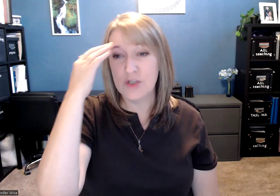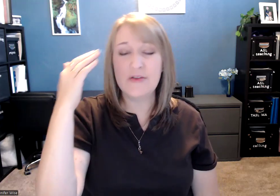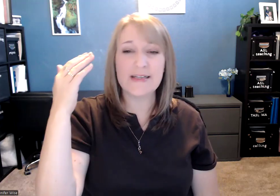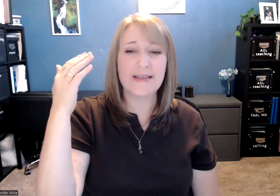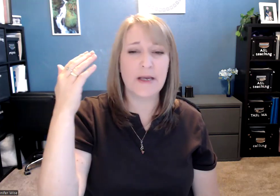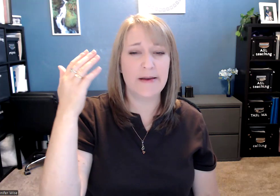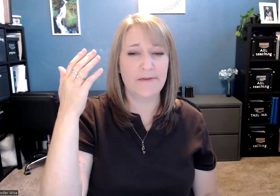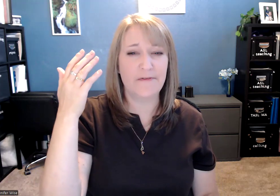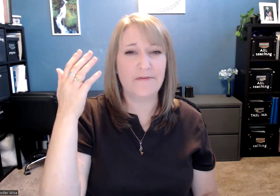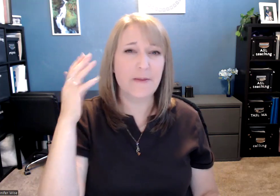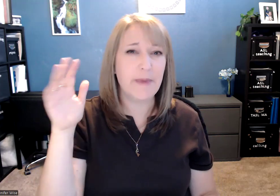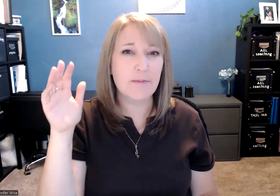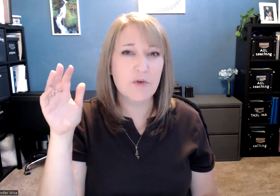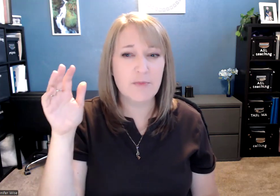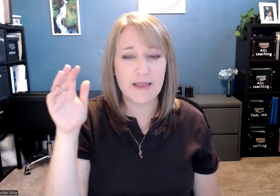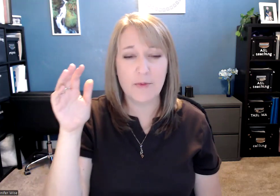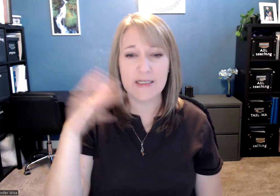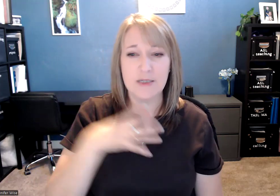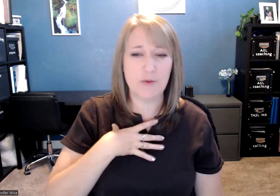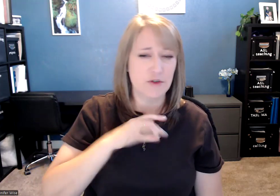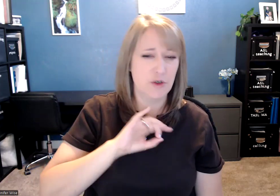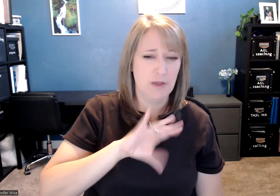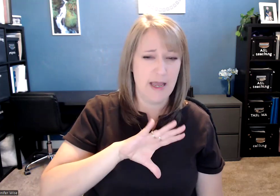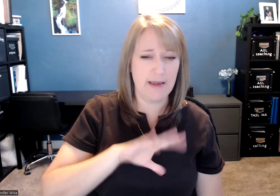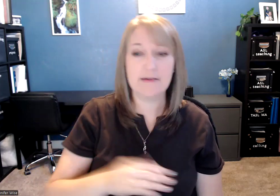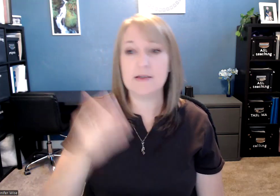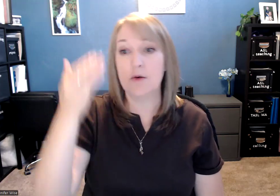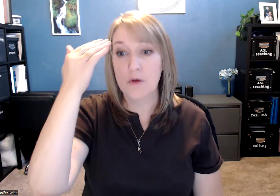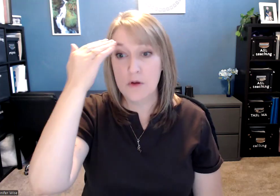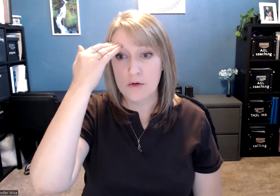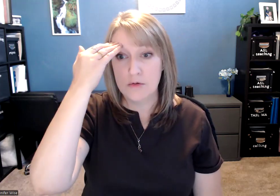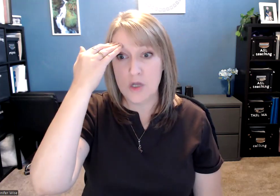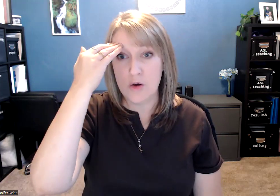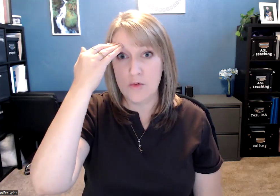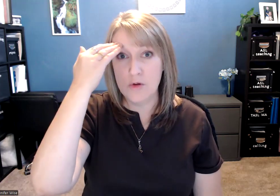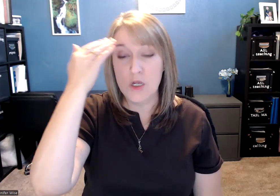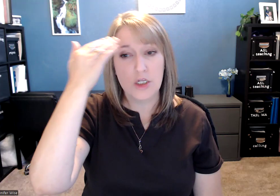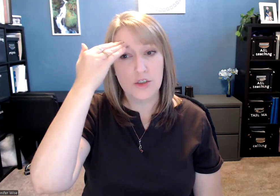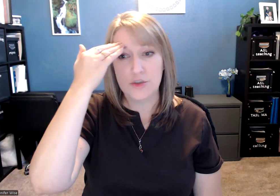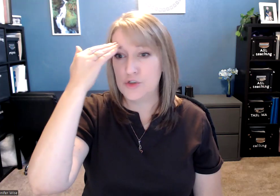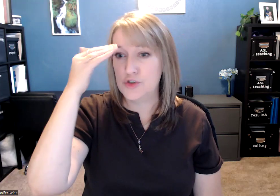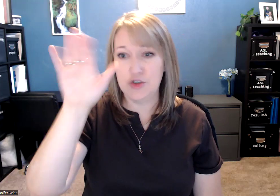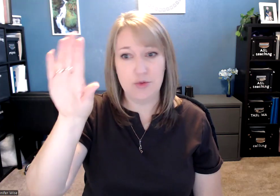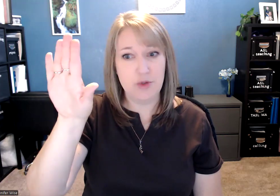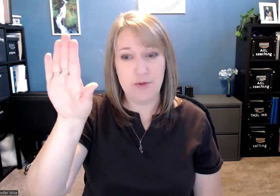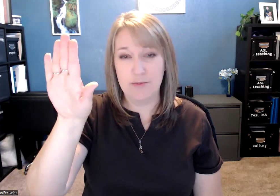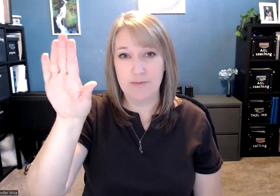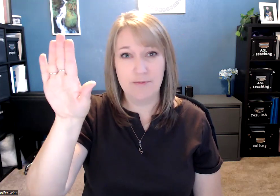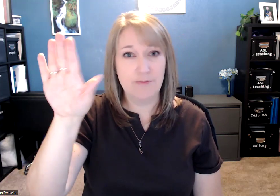do that same kind of flipping movement that we did with don't like. So no, don't know.